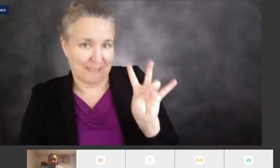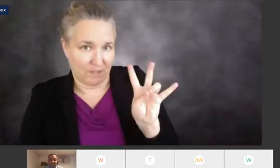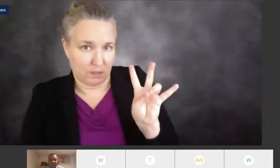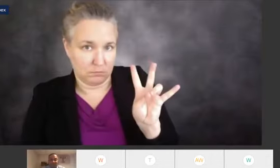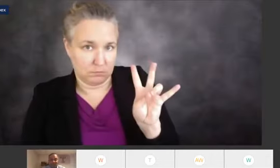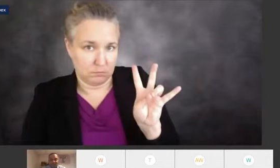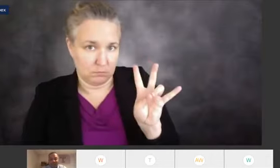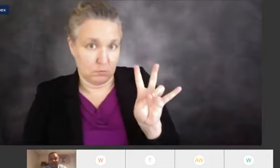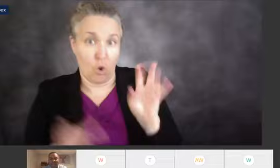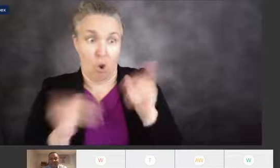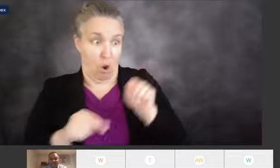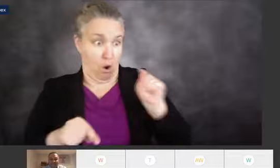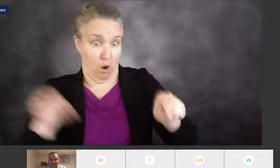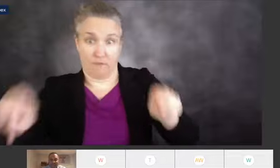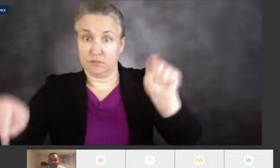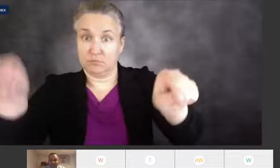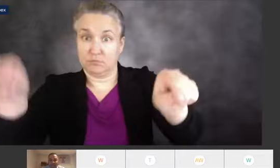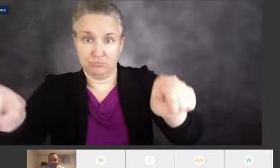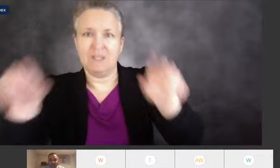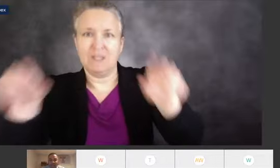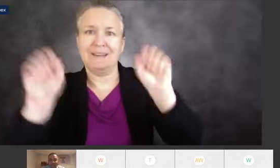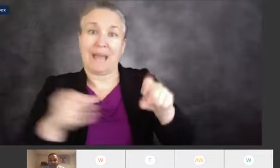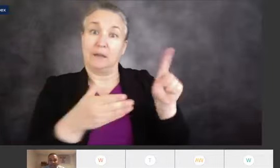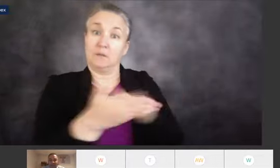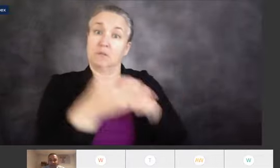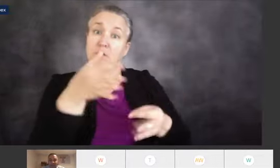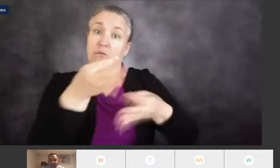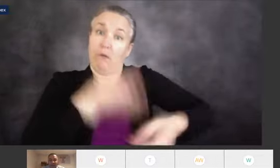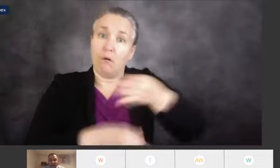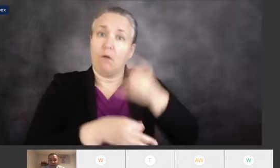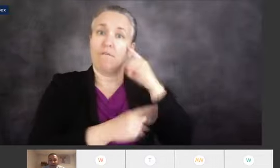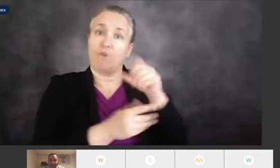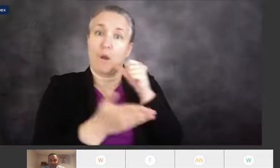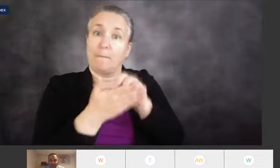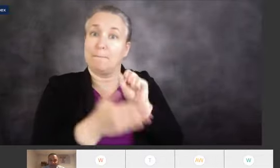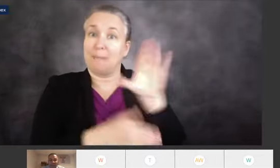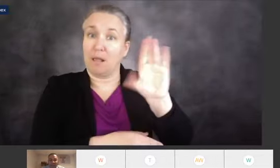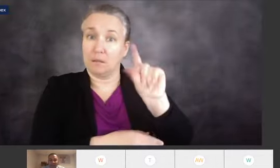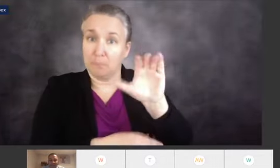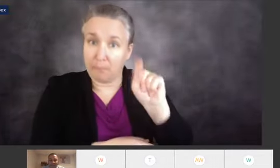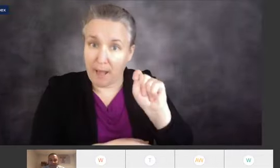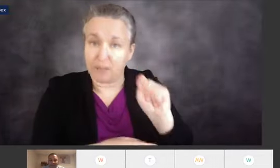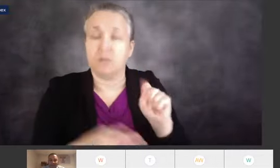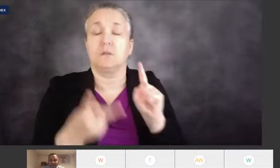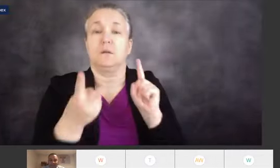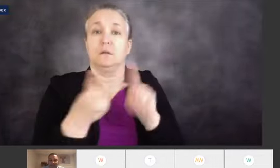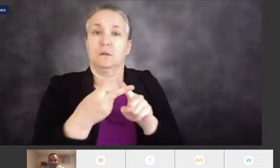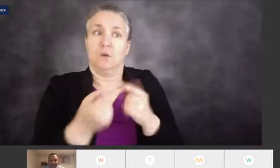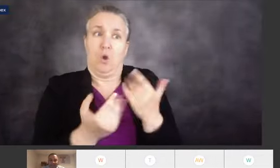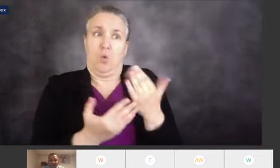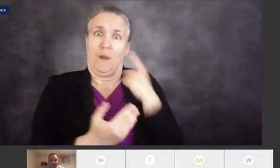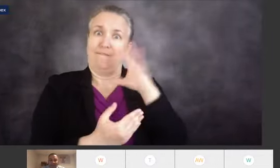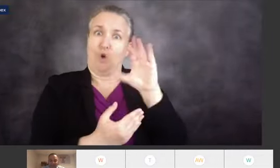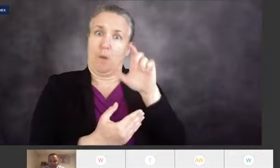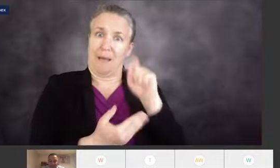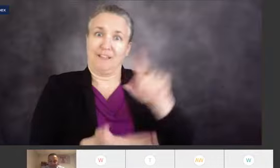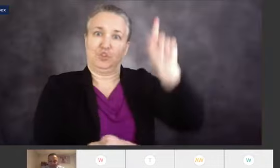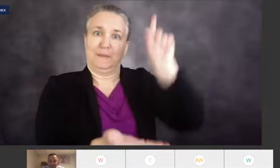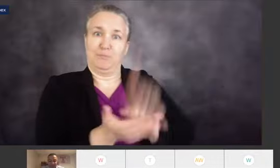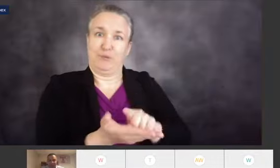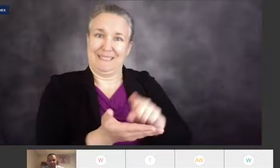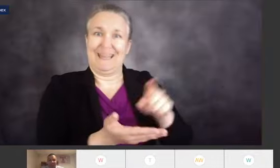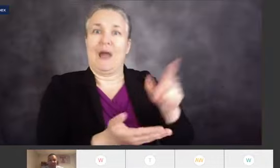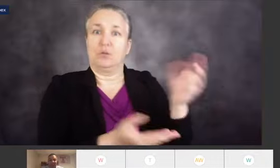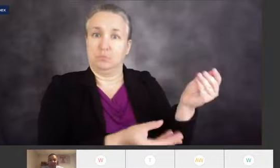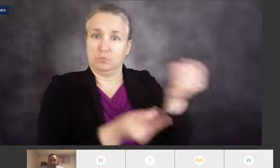these offices, you can do a cancel and replace for a mail-in ballot, and wait for that ballot to be printed out and